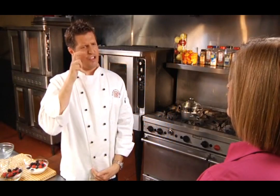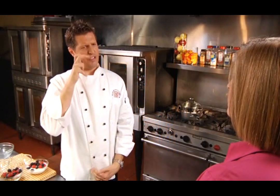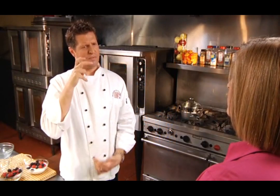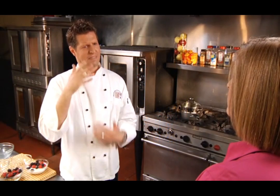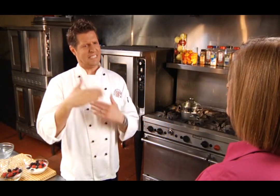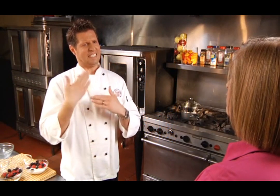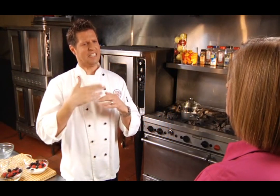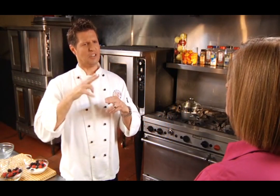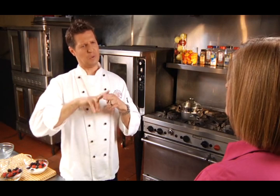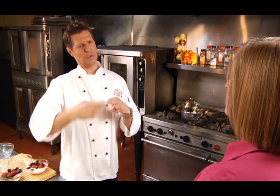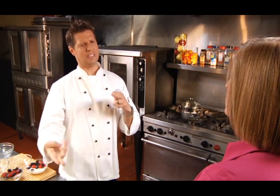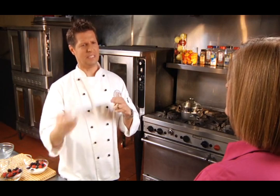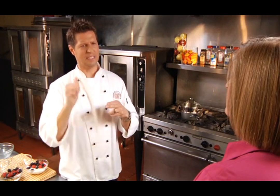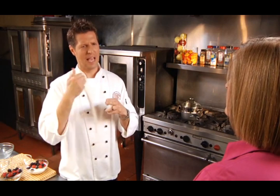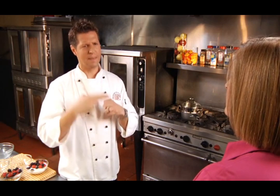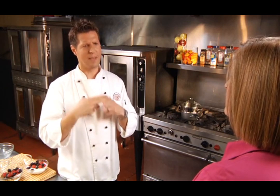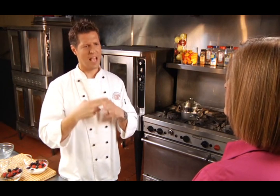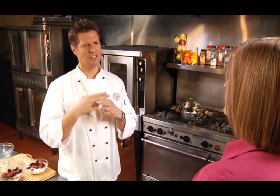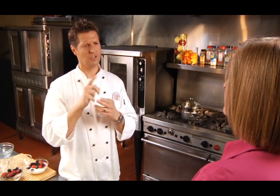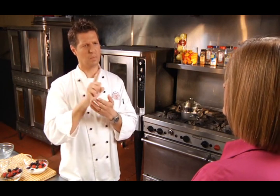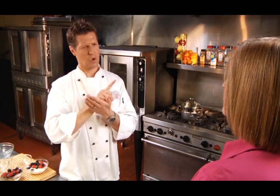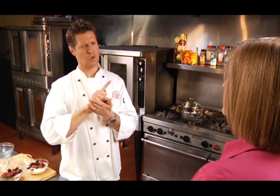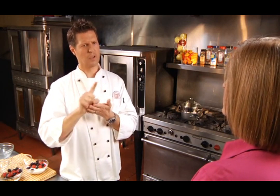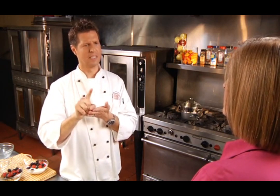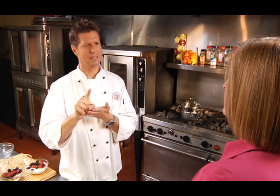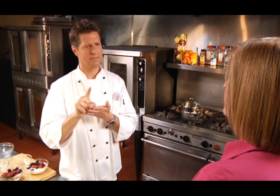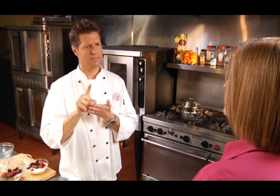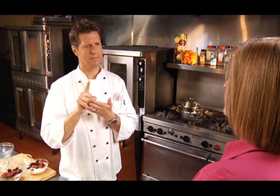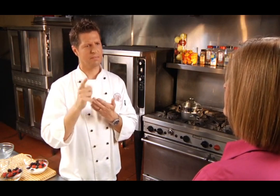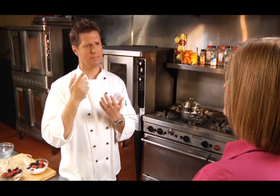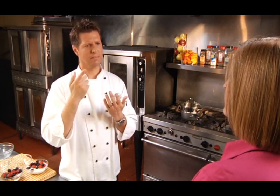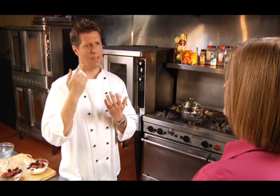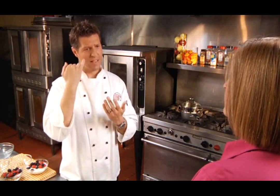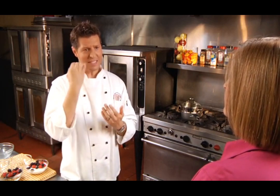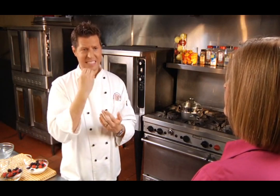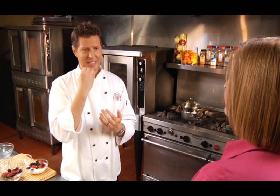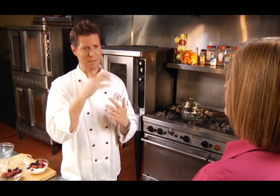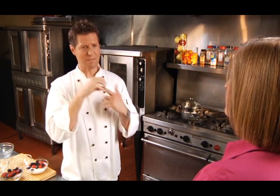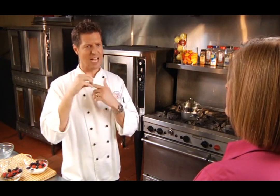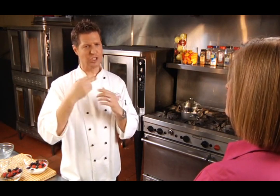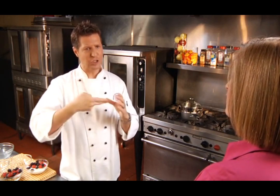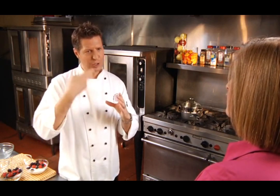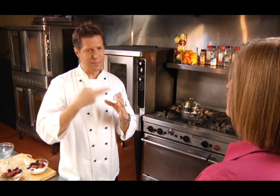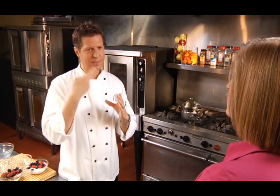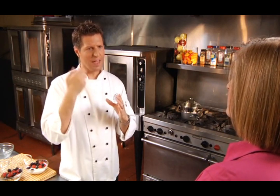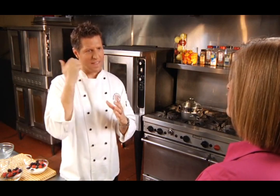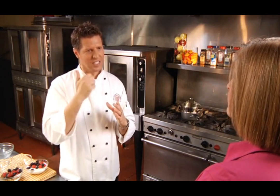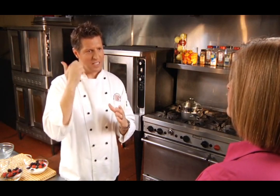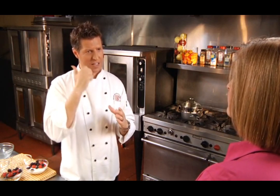I heard that you can lose 10 pounds in a week by eating a special soup diet every day. Is that true?